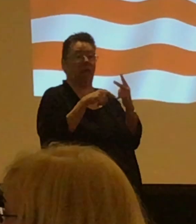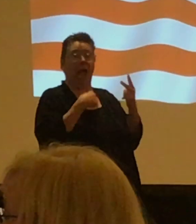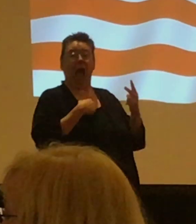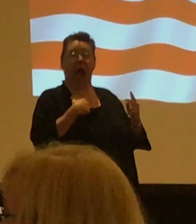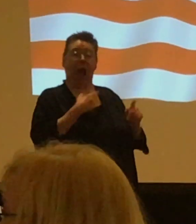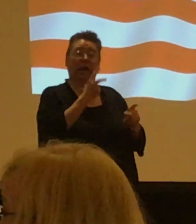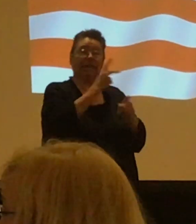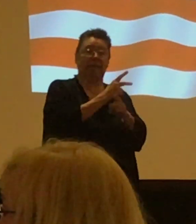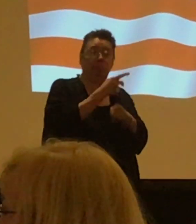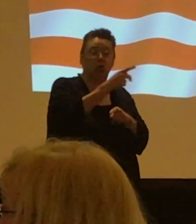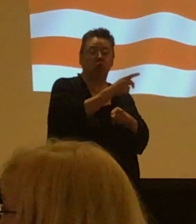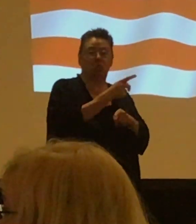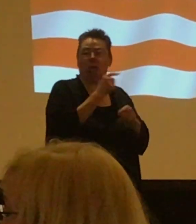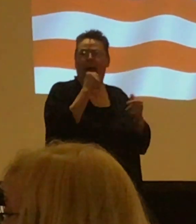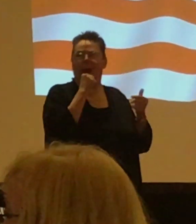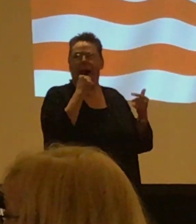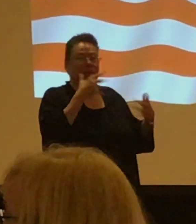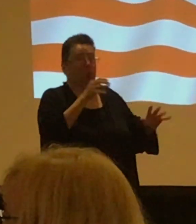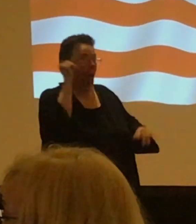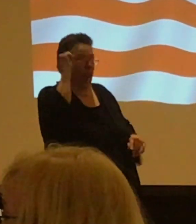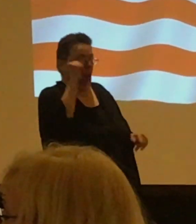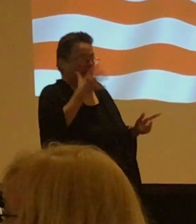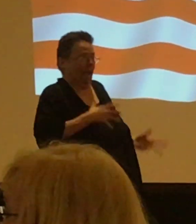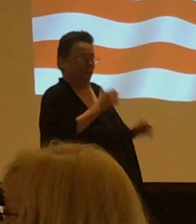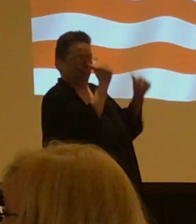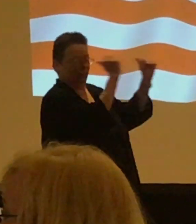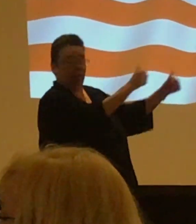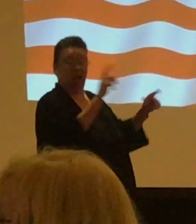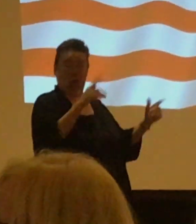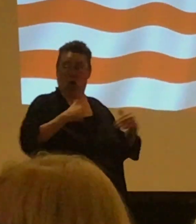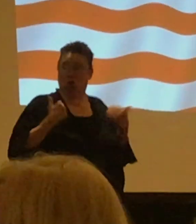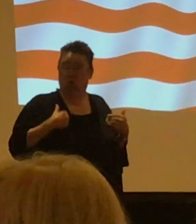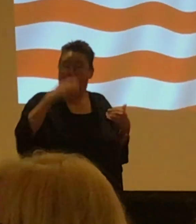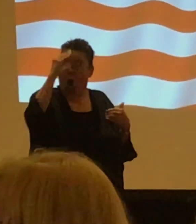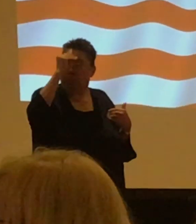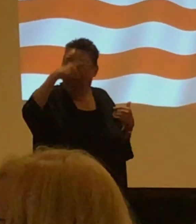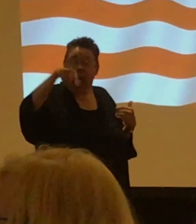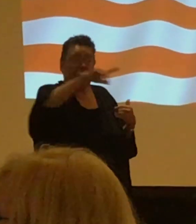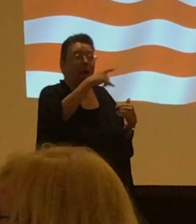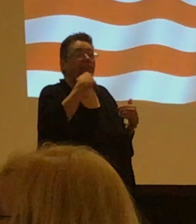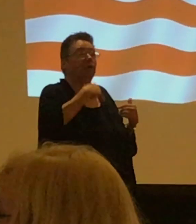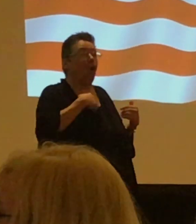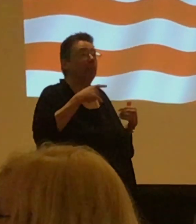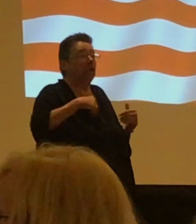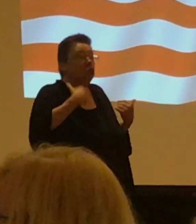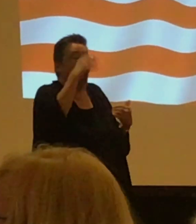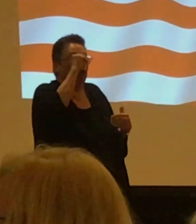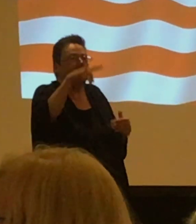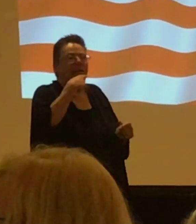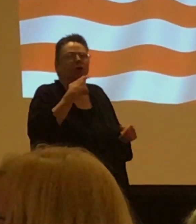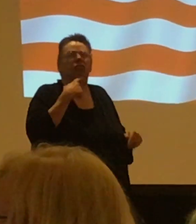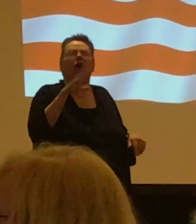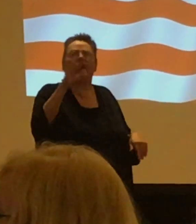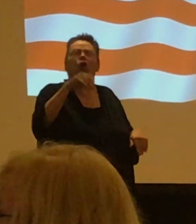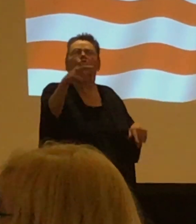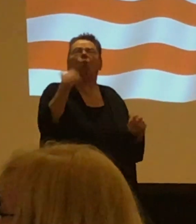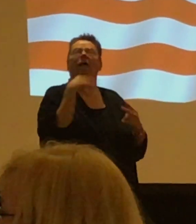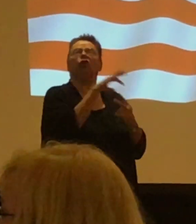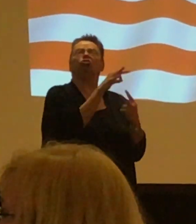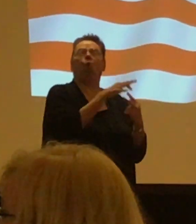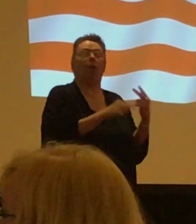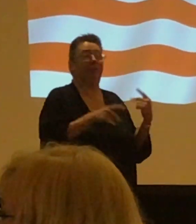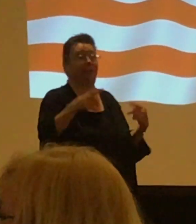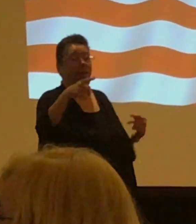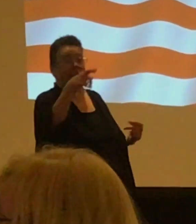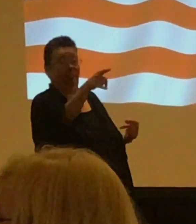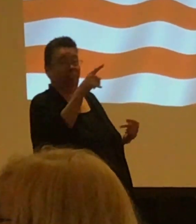you. I didn't want the ideologies. There was young men there and they said to me, they said, at least you got a choice. They didn't